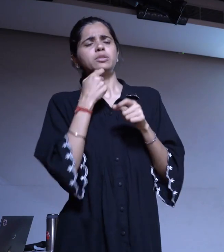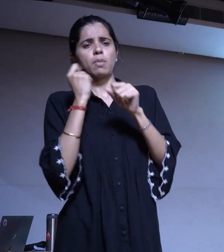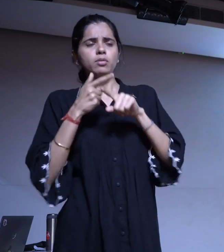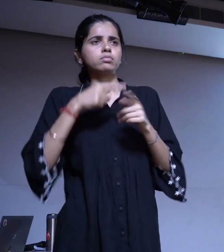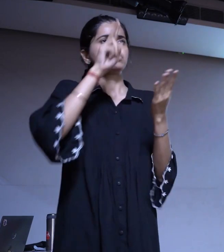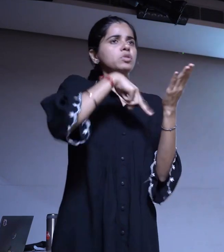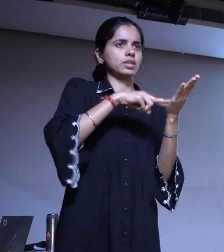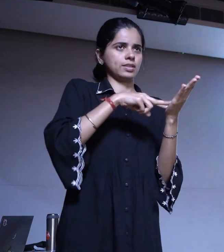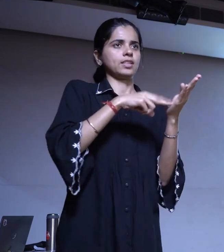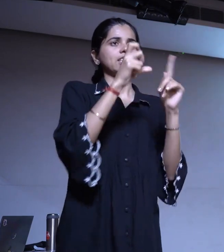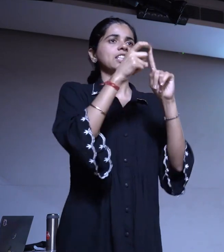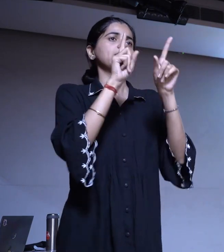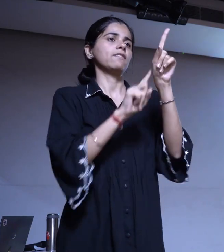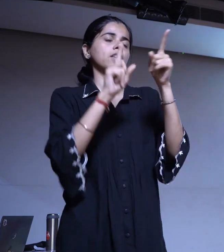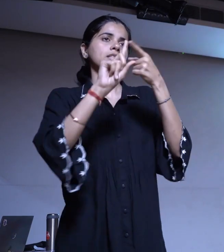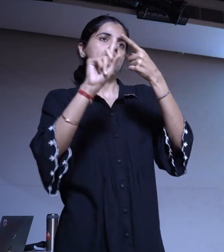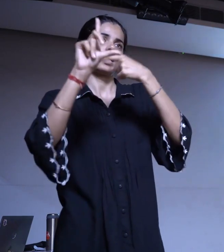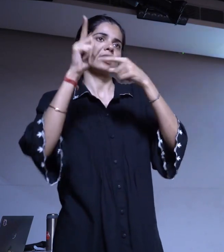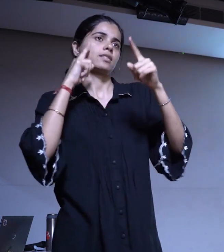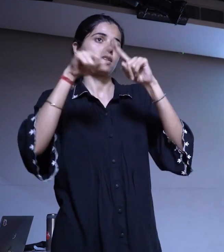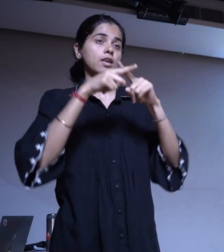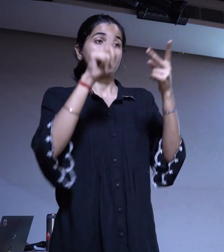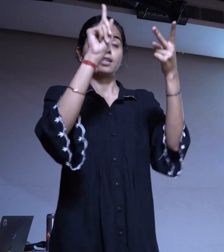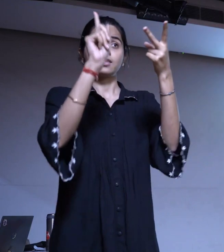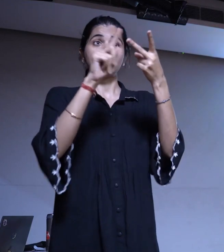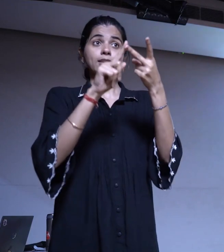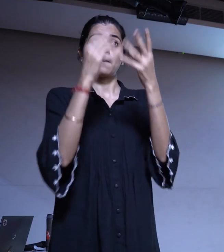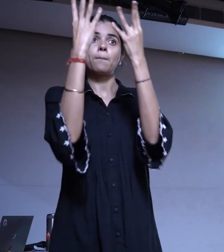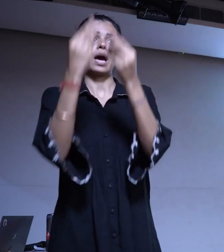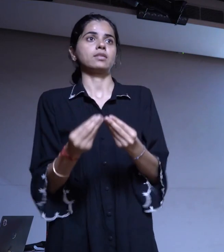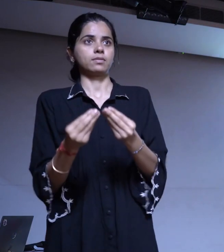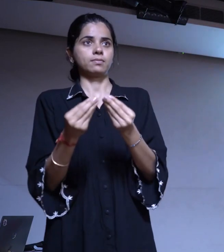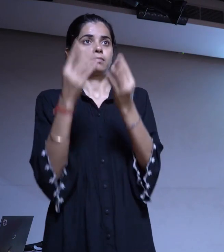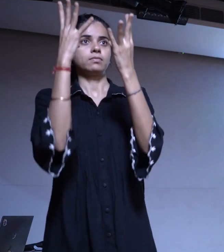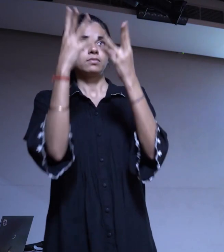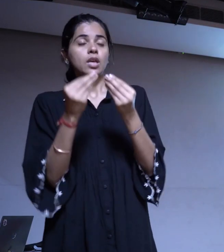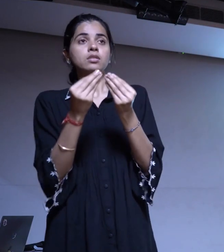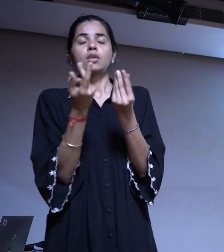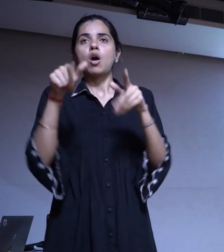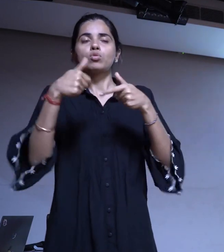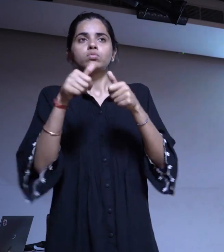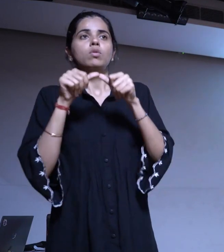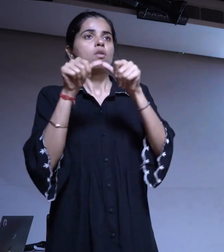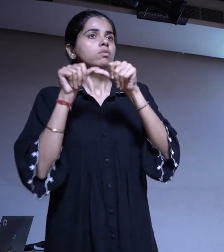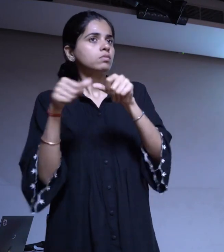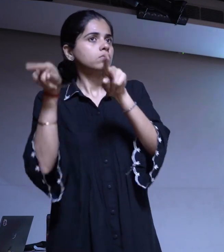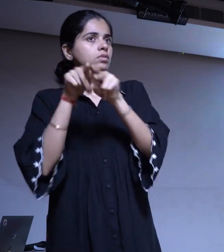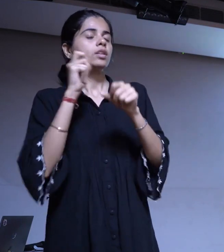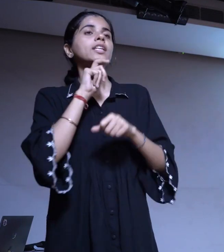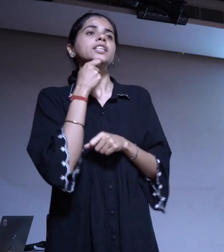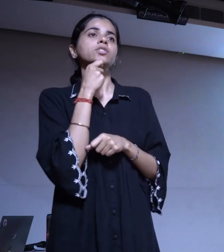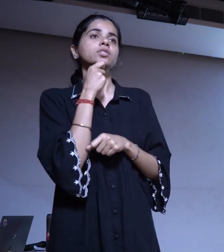okay that's for dyslexia and the second is disc calcula which I will focus on which is inability to acquire age